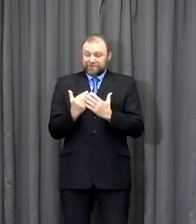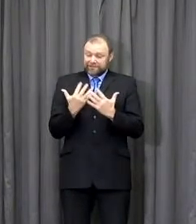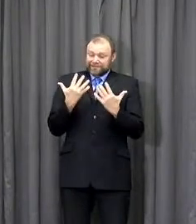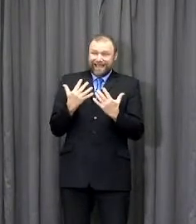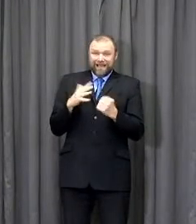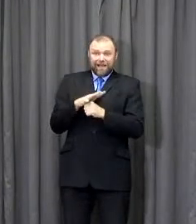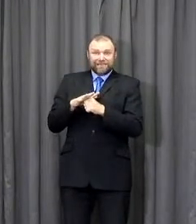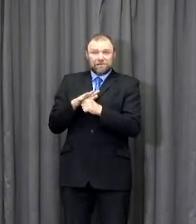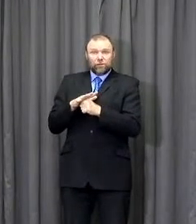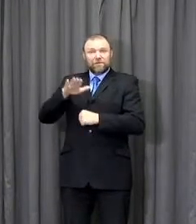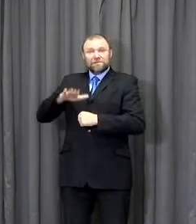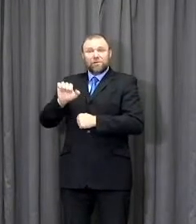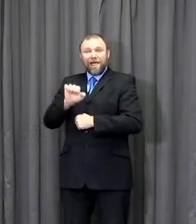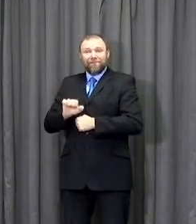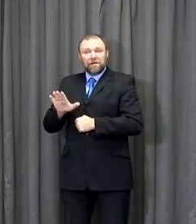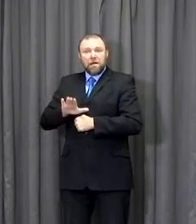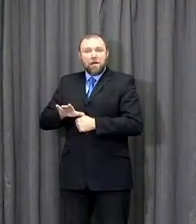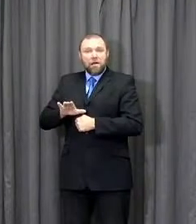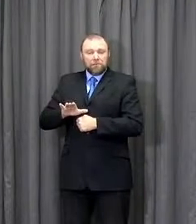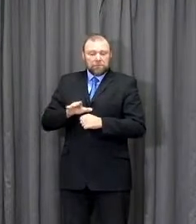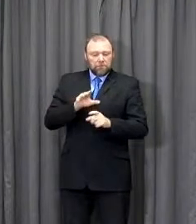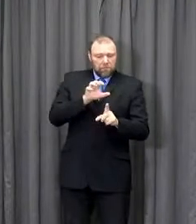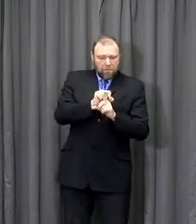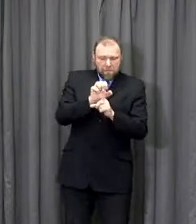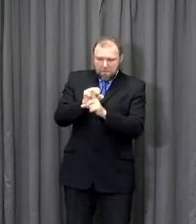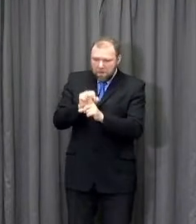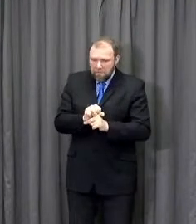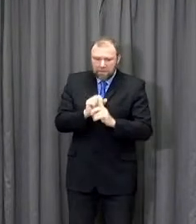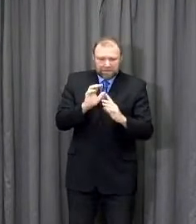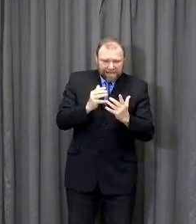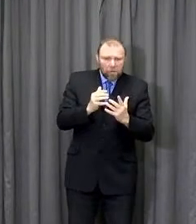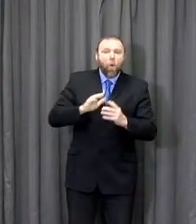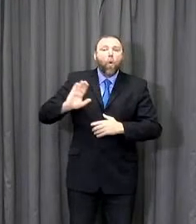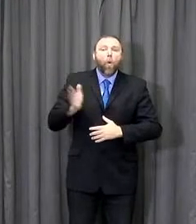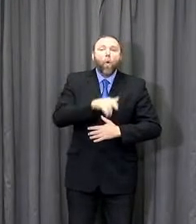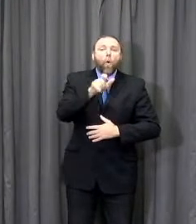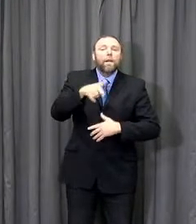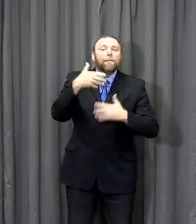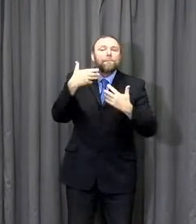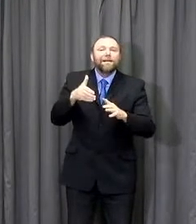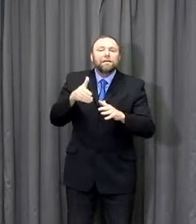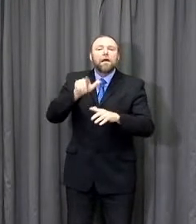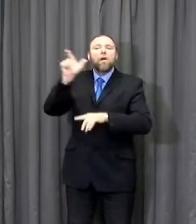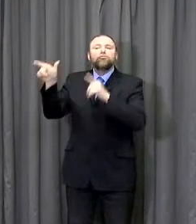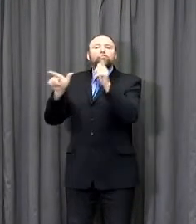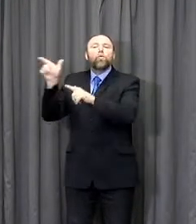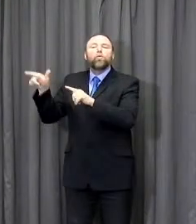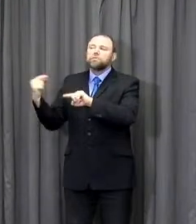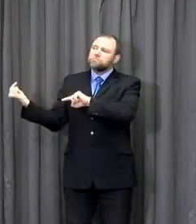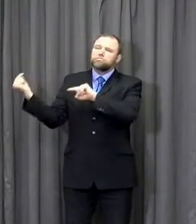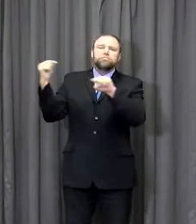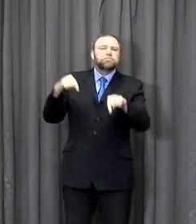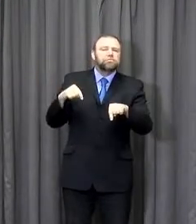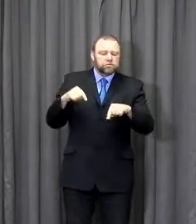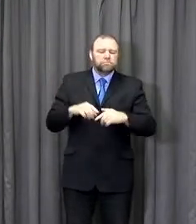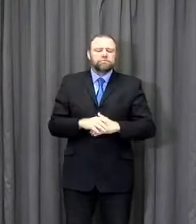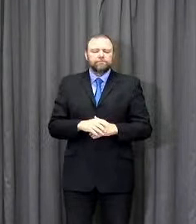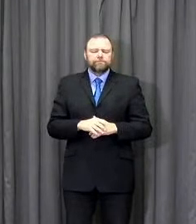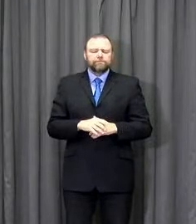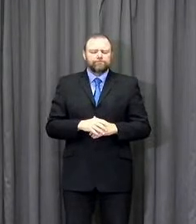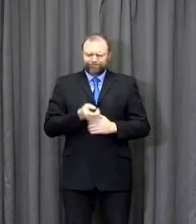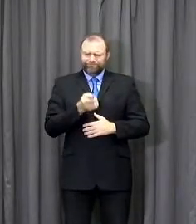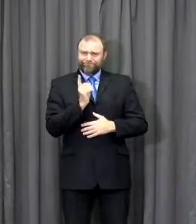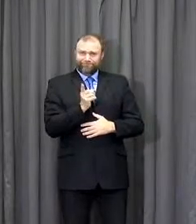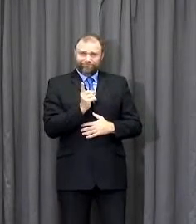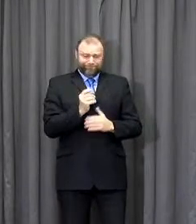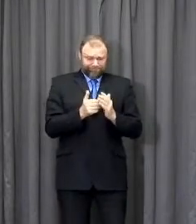Wales, all of which have been imported from people who have travelled from abroad. The emergence of these new variants poses new challenges for us